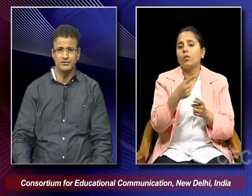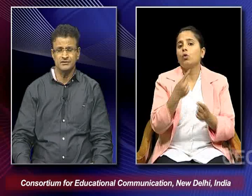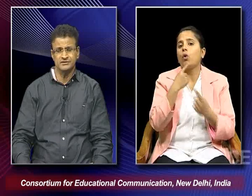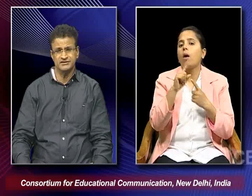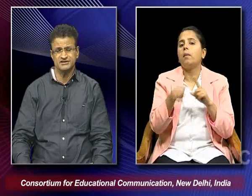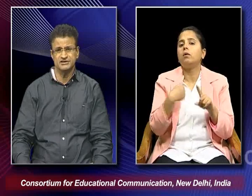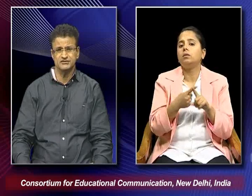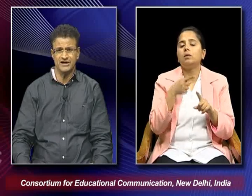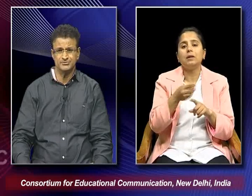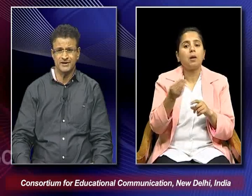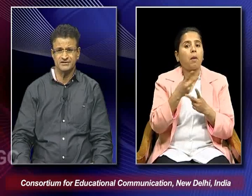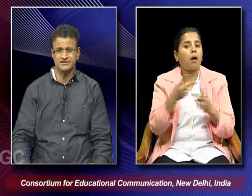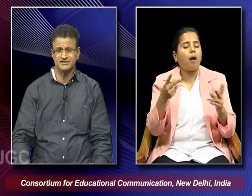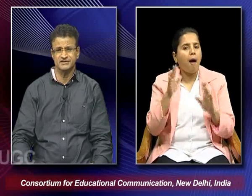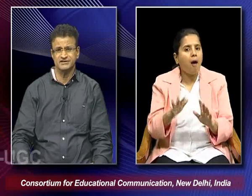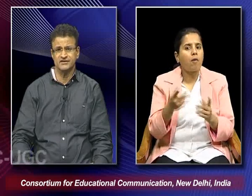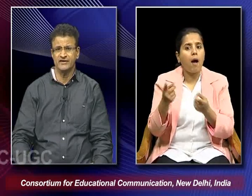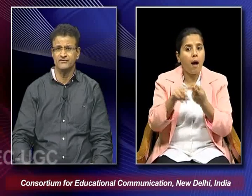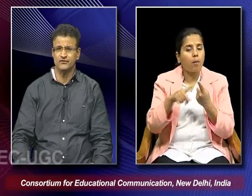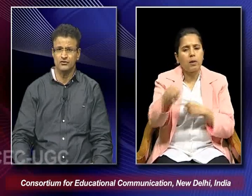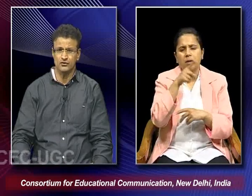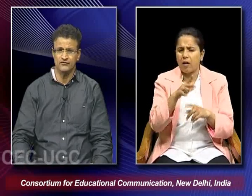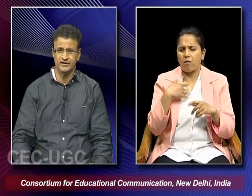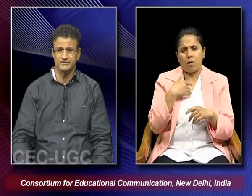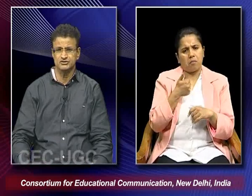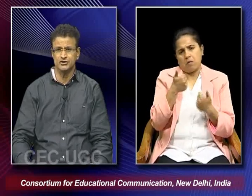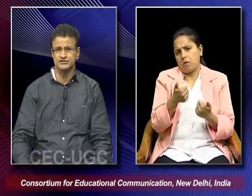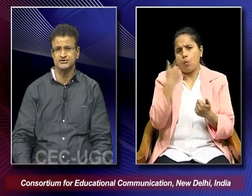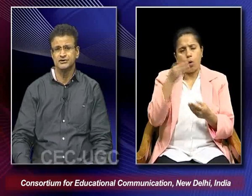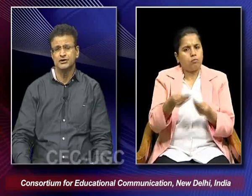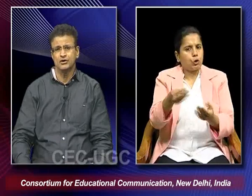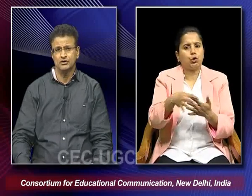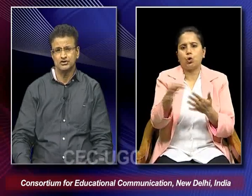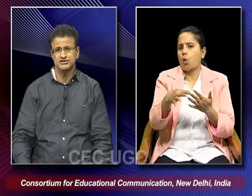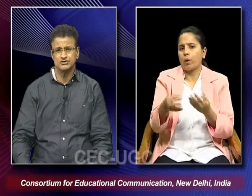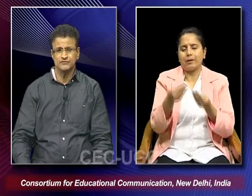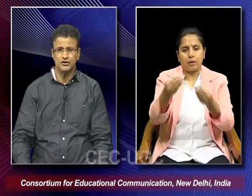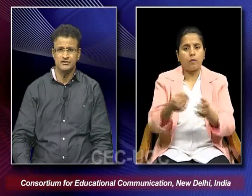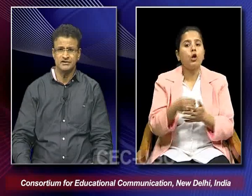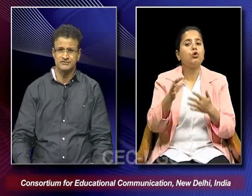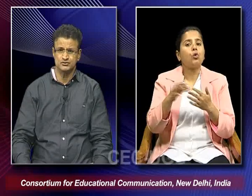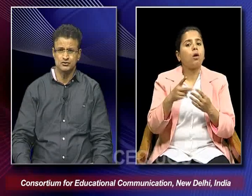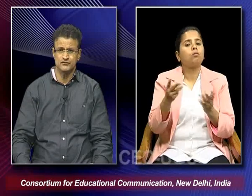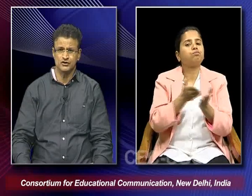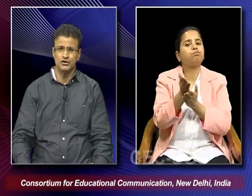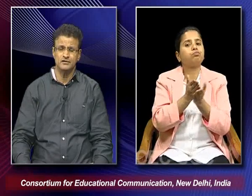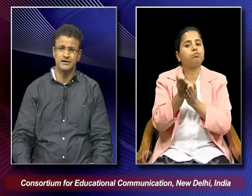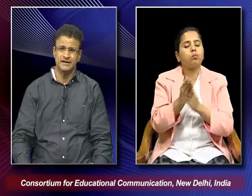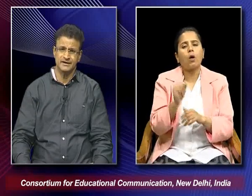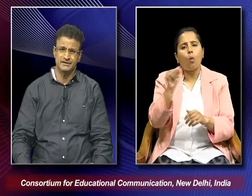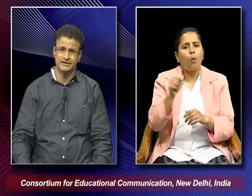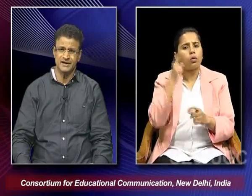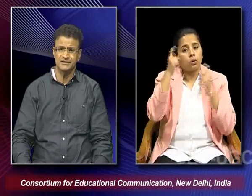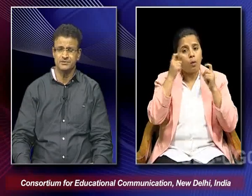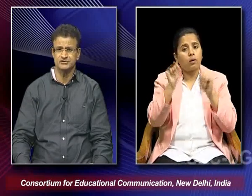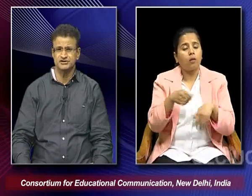about these kinds of aspects, they say that they are fine for offering the choices of the alternative school of thought